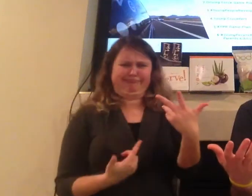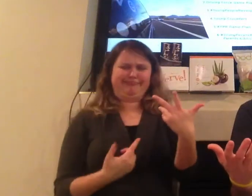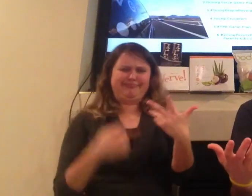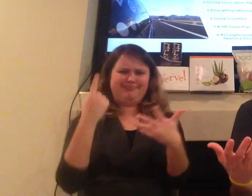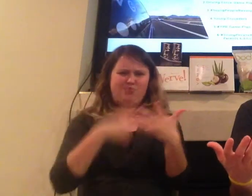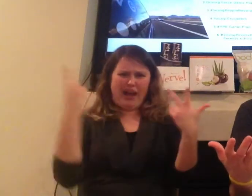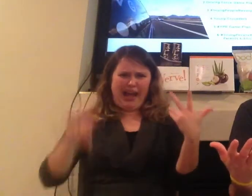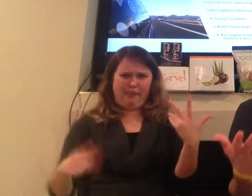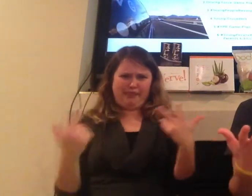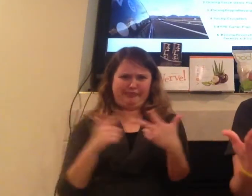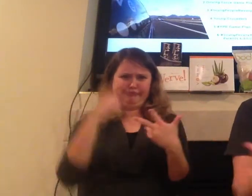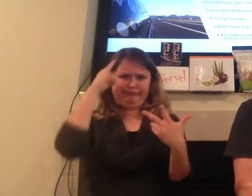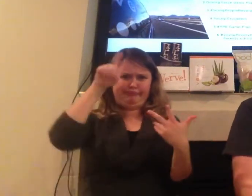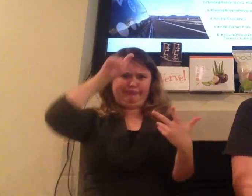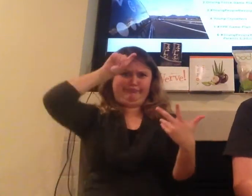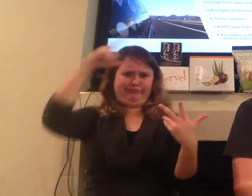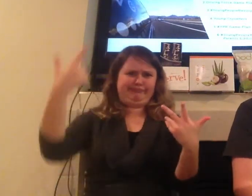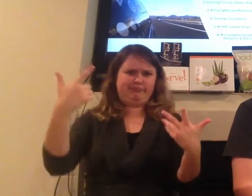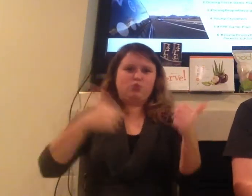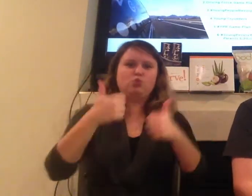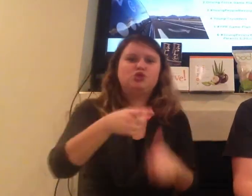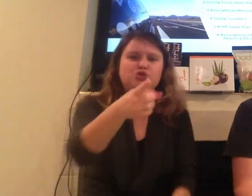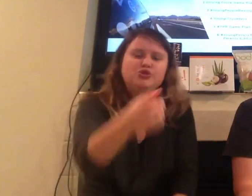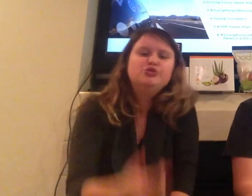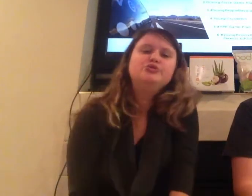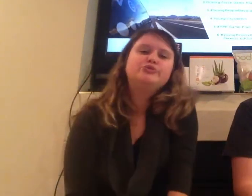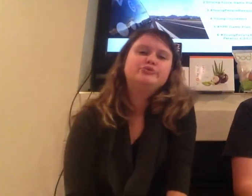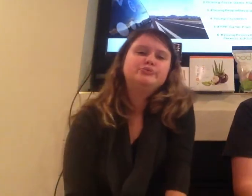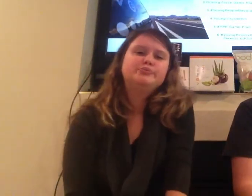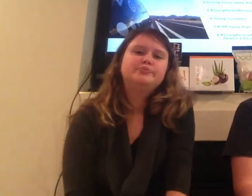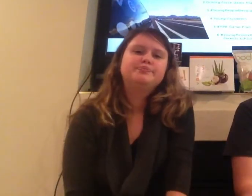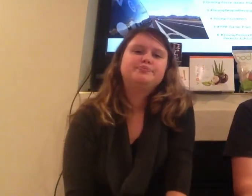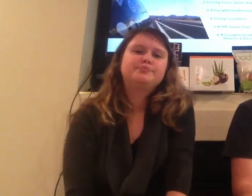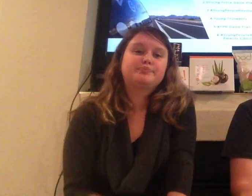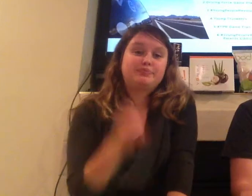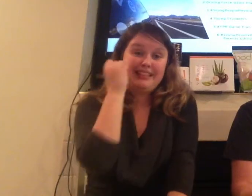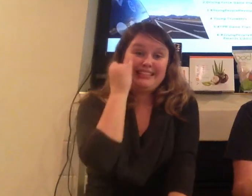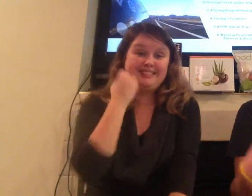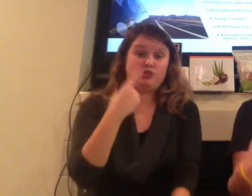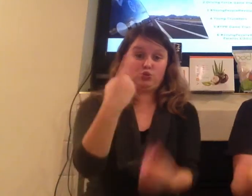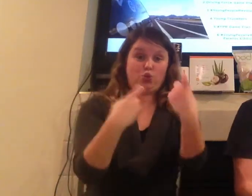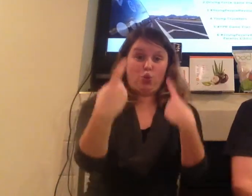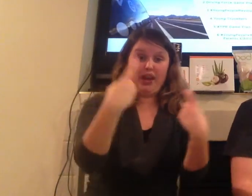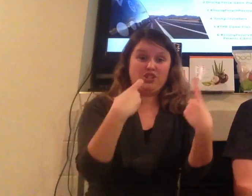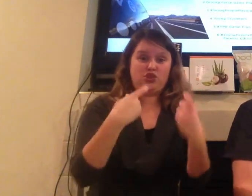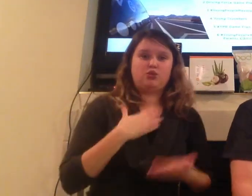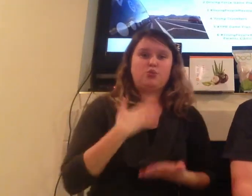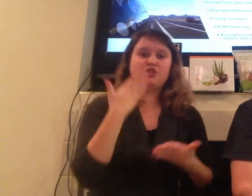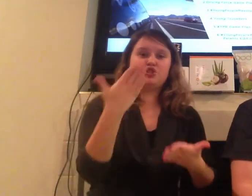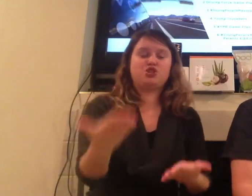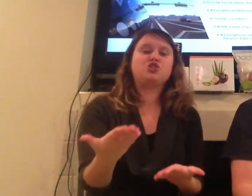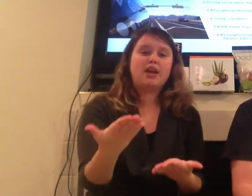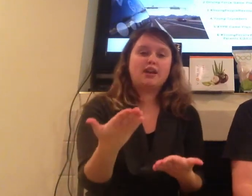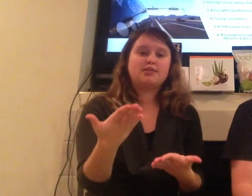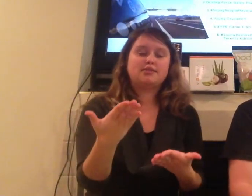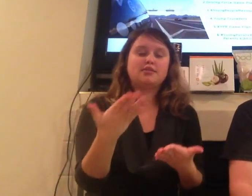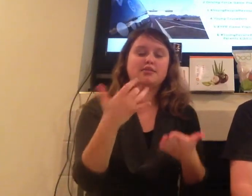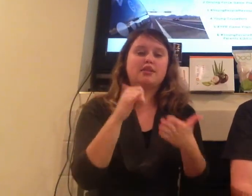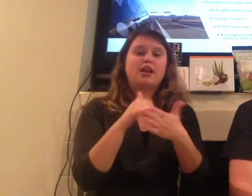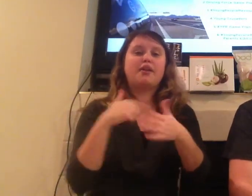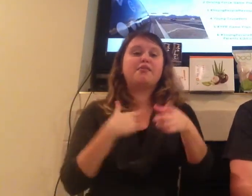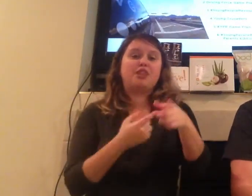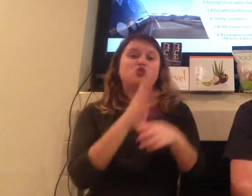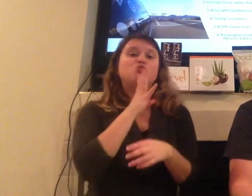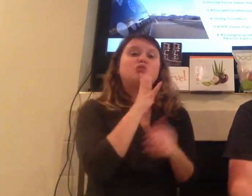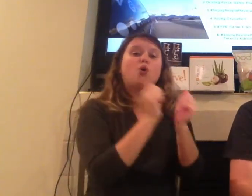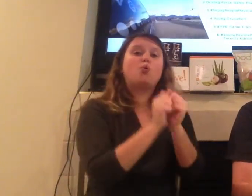happened? Which one are you? If you have any questions, we strongly suggest you get back to the person who invited you